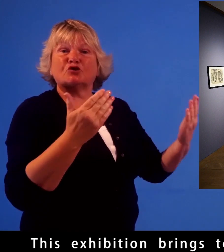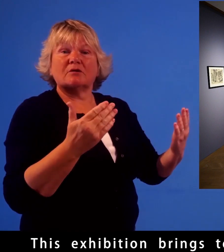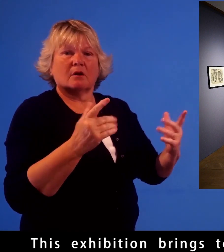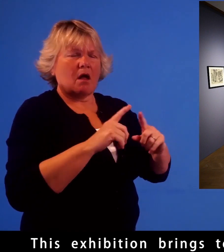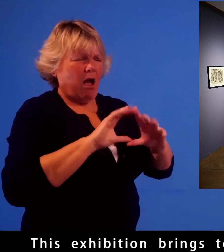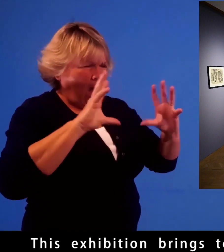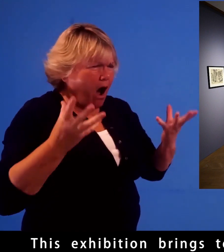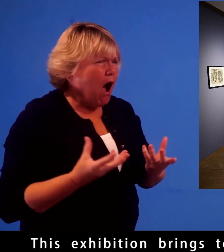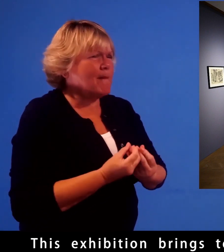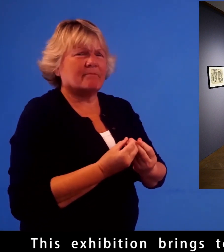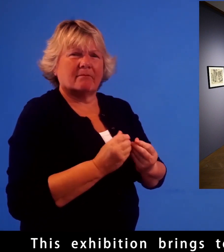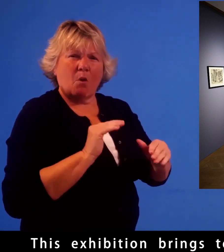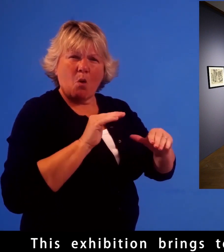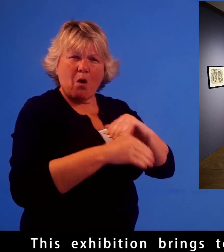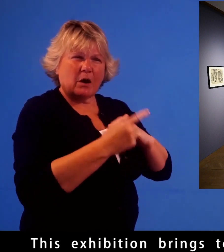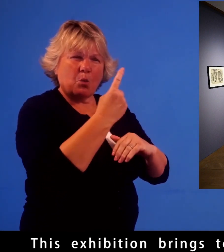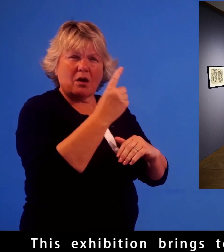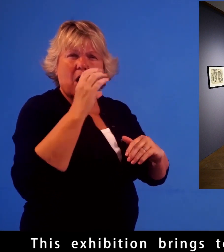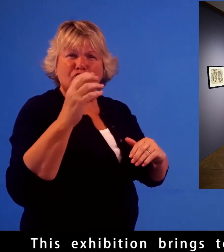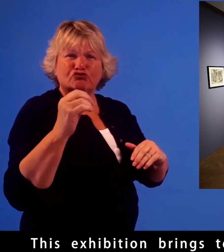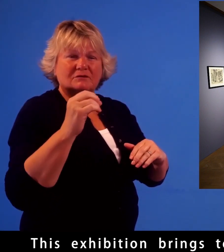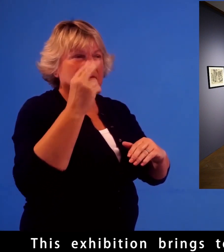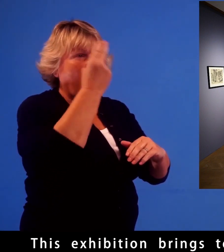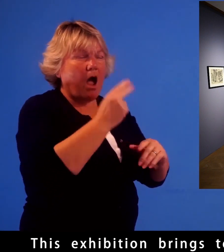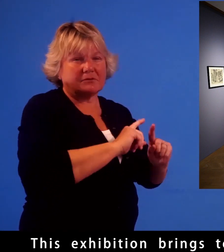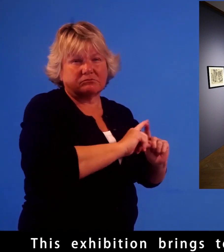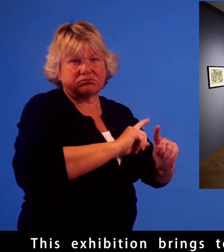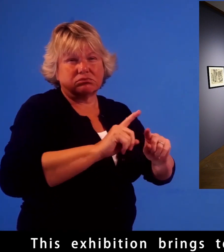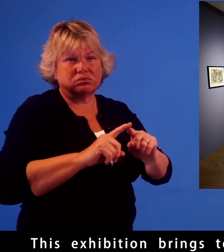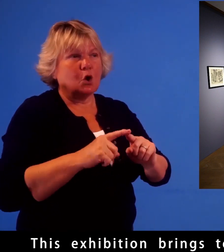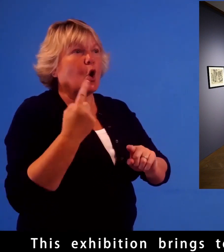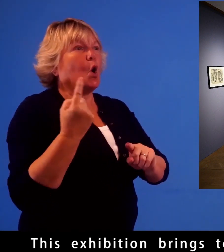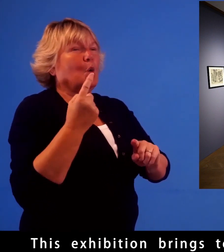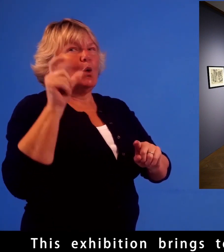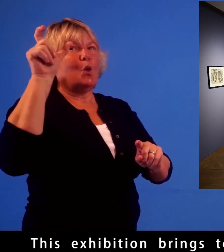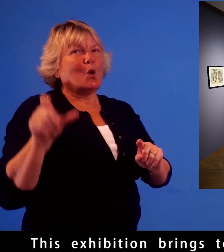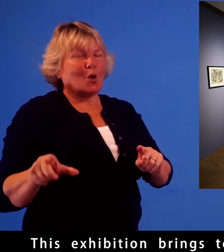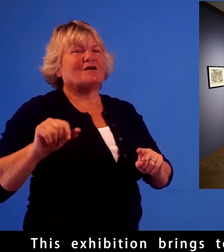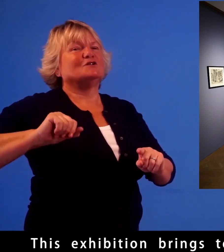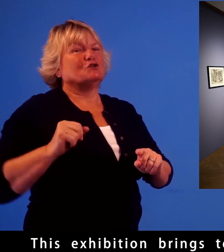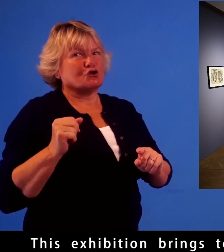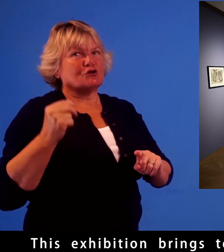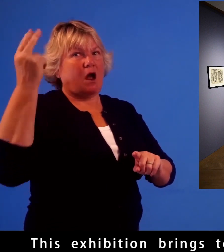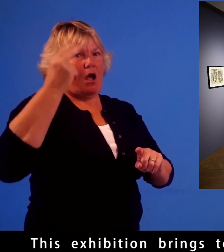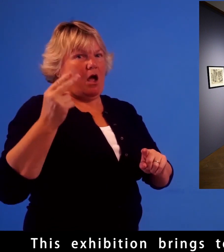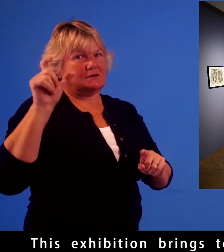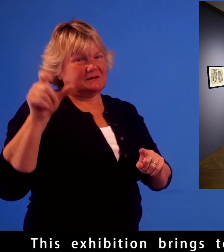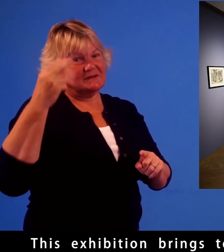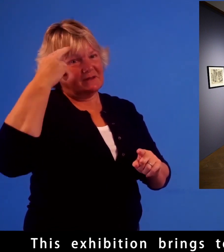This exhibition brings together over 100 artworks by the Scottish artist Adam Bruce